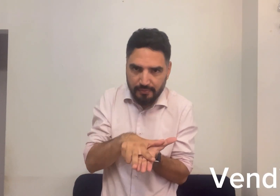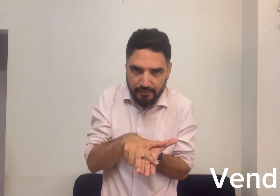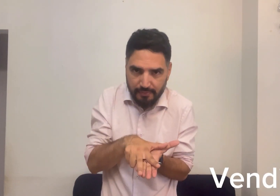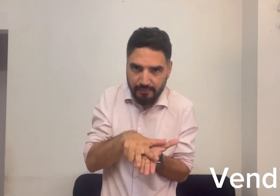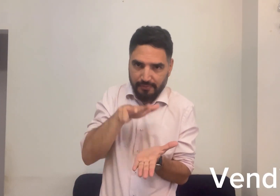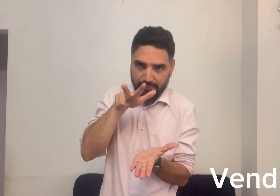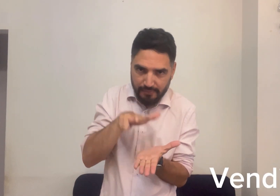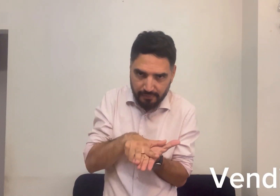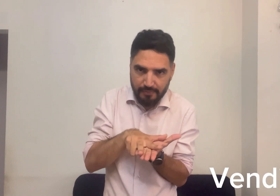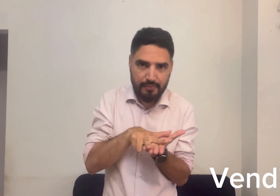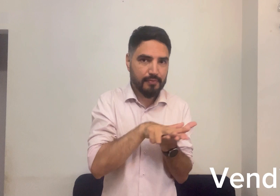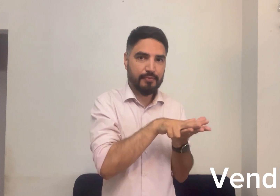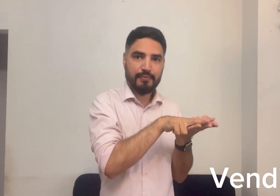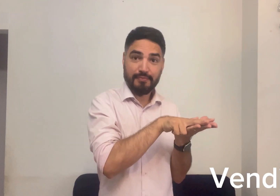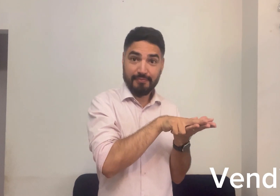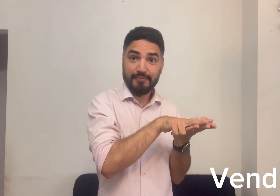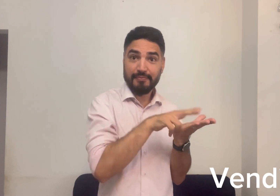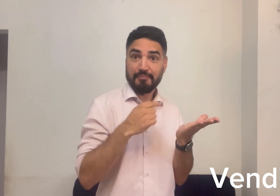represents decision.